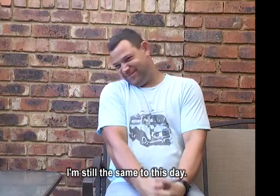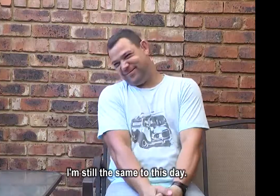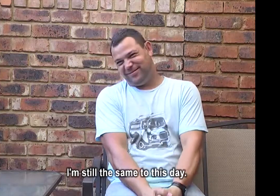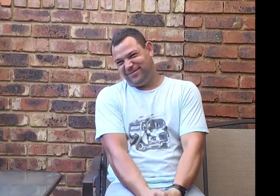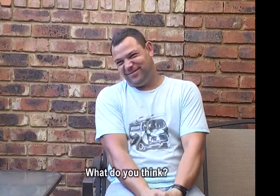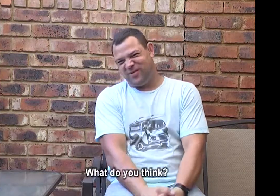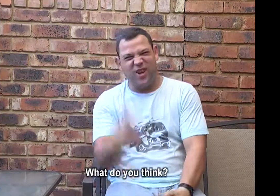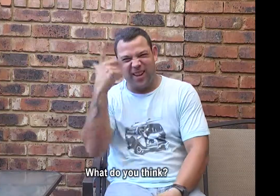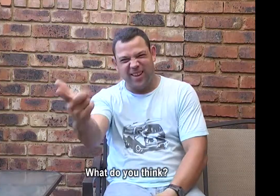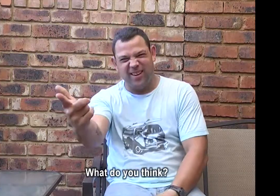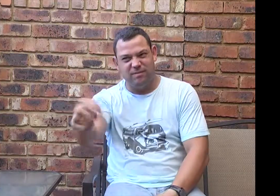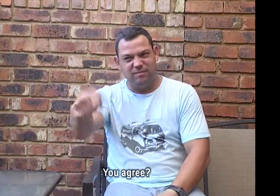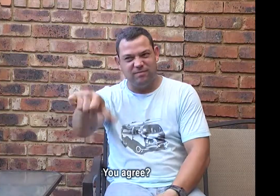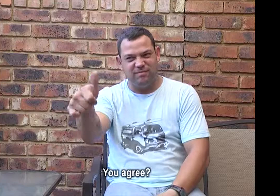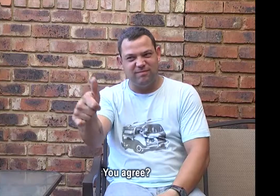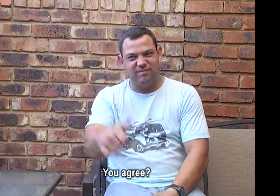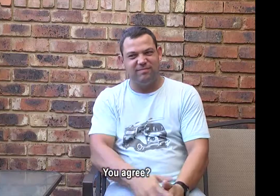Hey, what do you think? You agree?